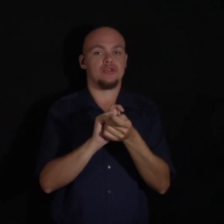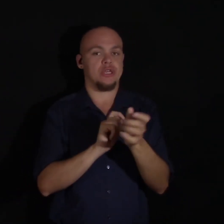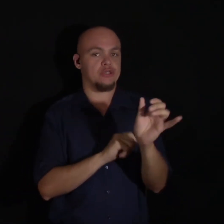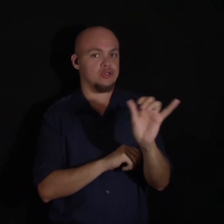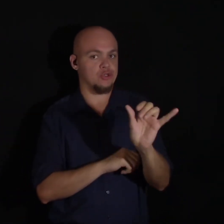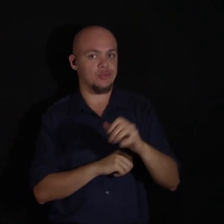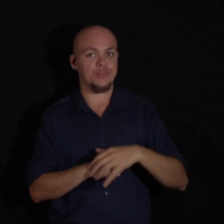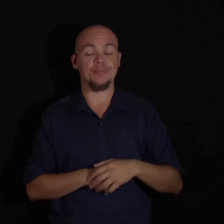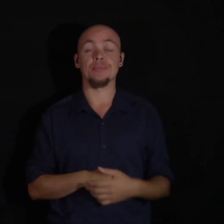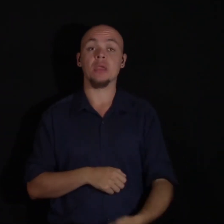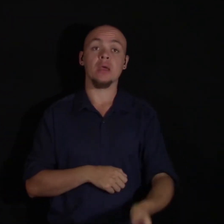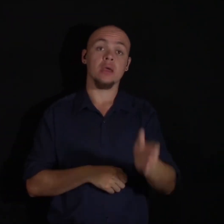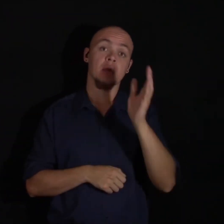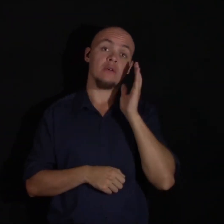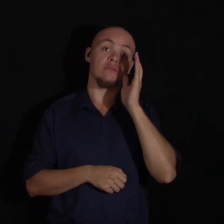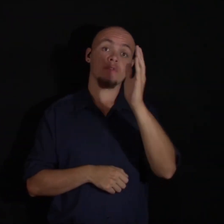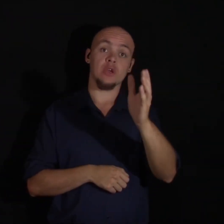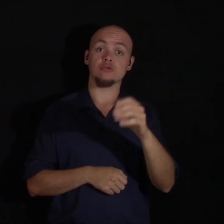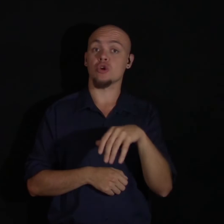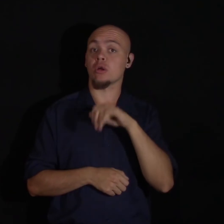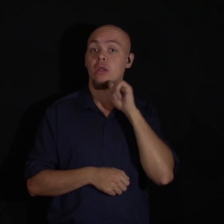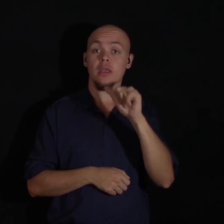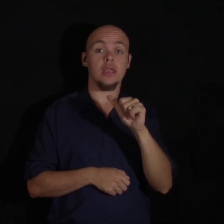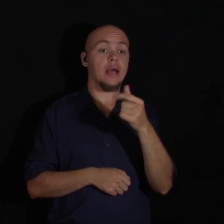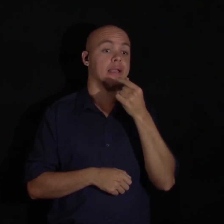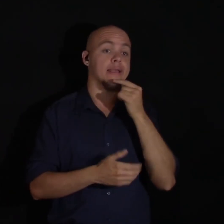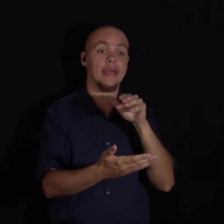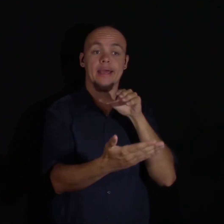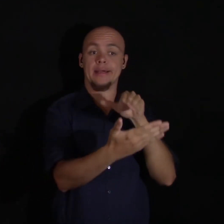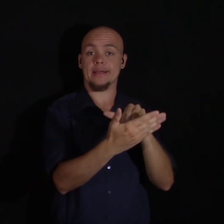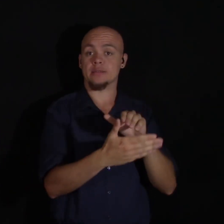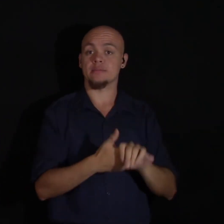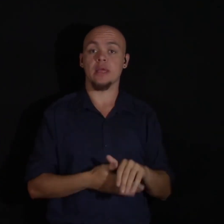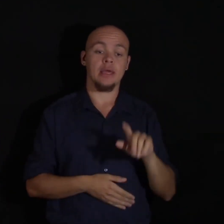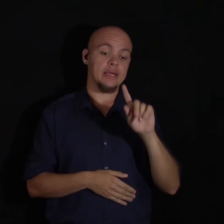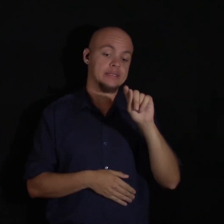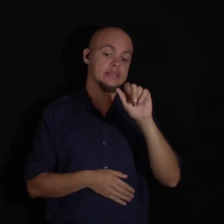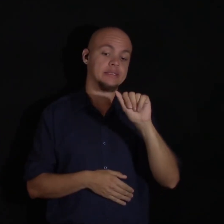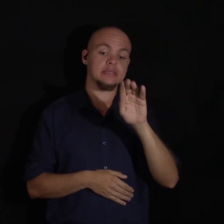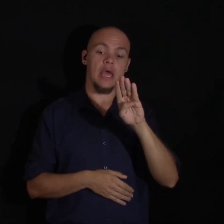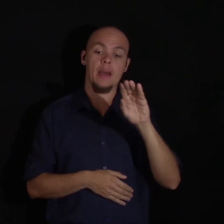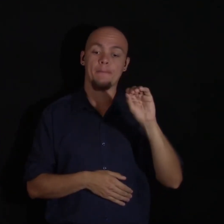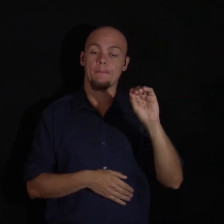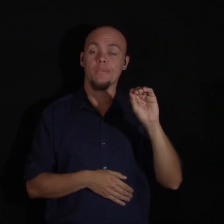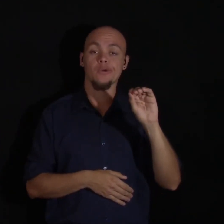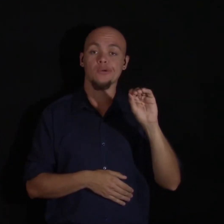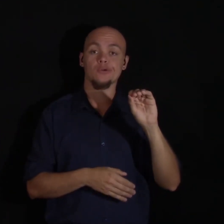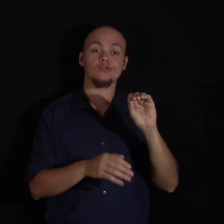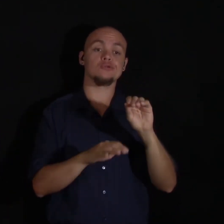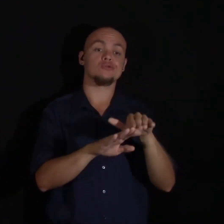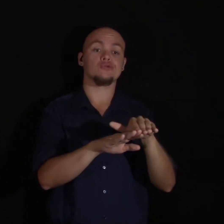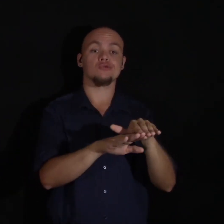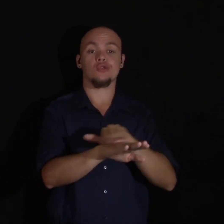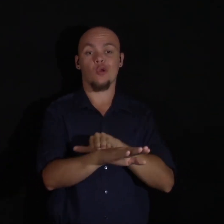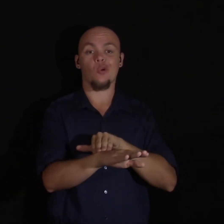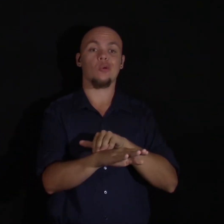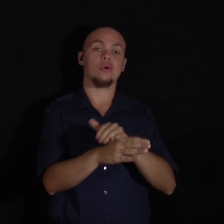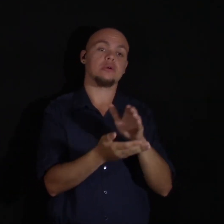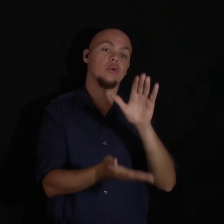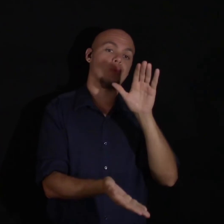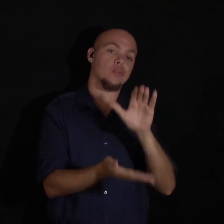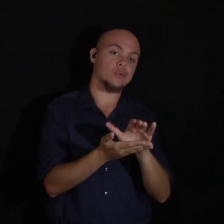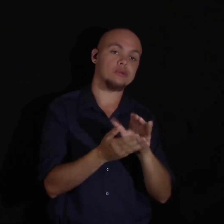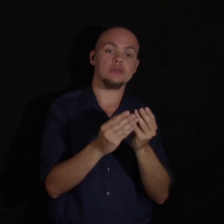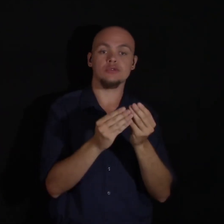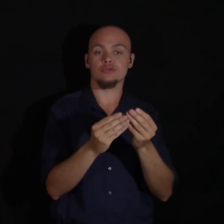In a future non-homophobic society, as the taboos around same-sex relations recede, I